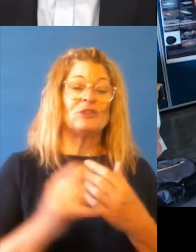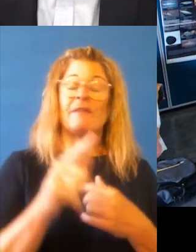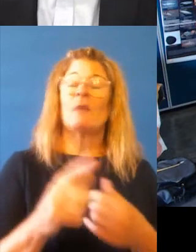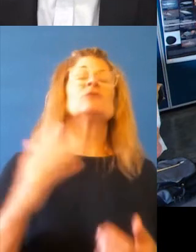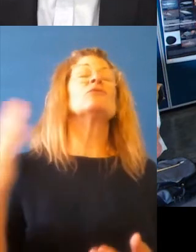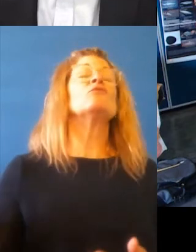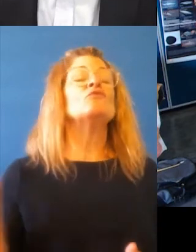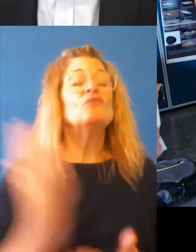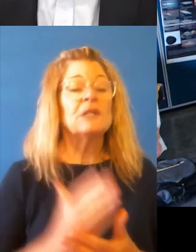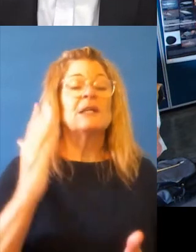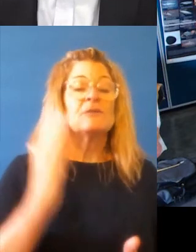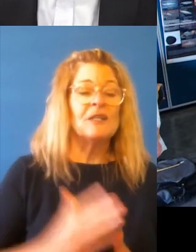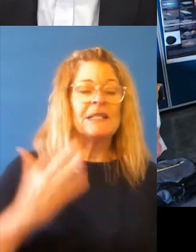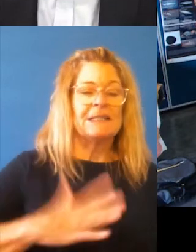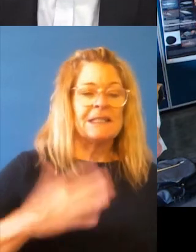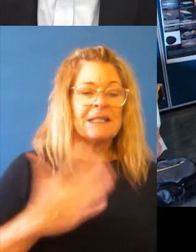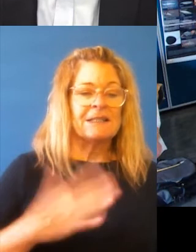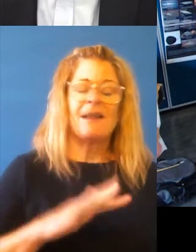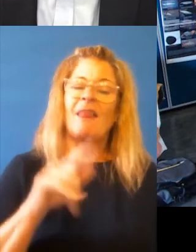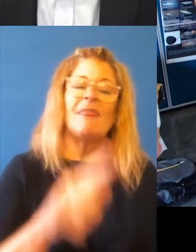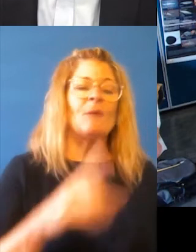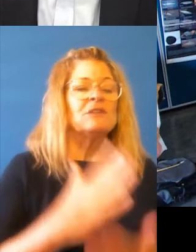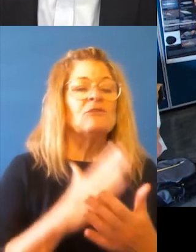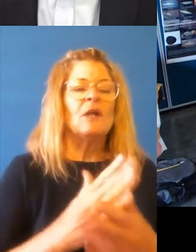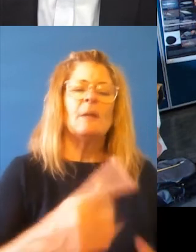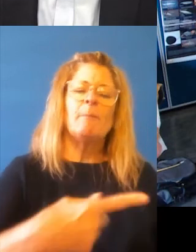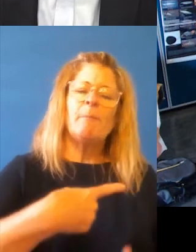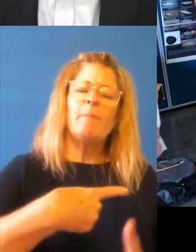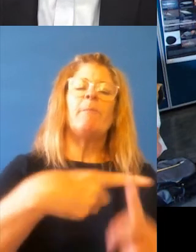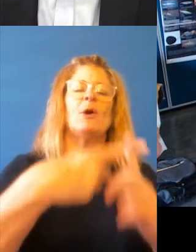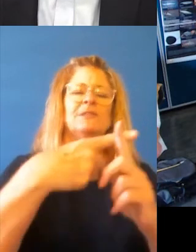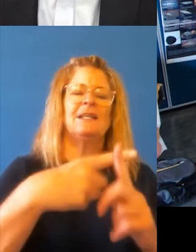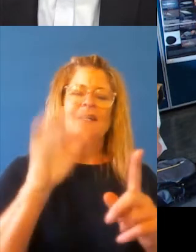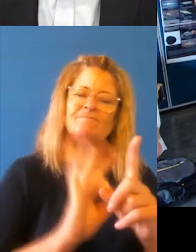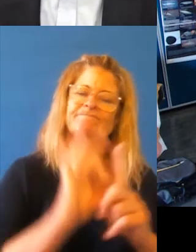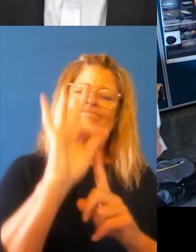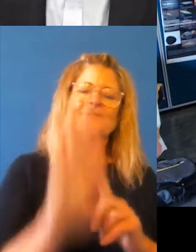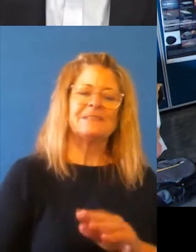needed, was a positive step.